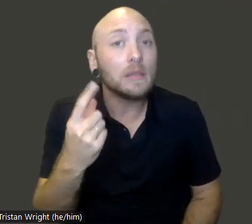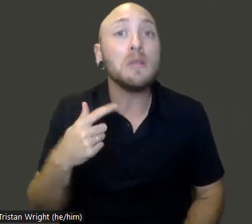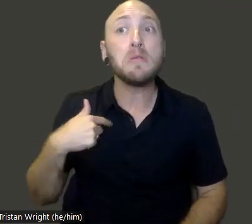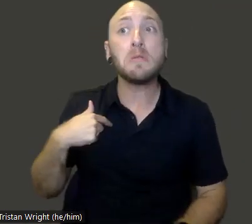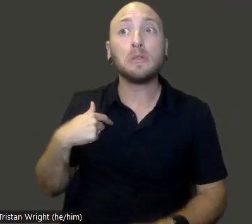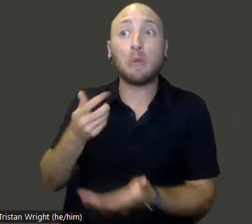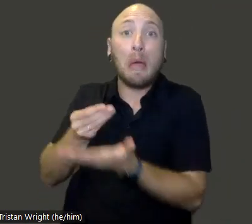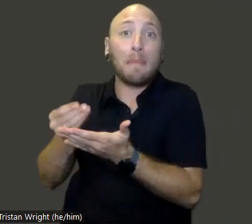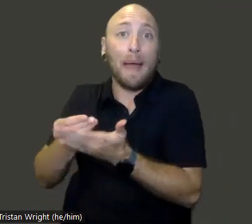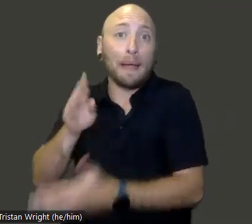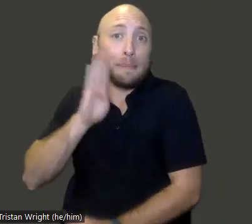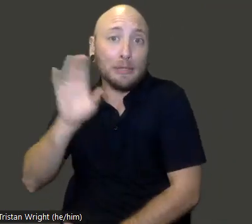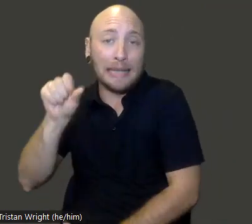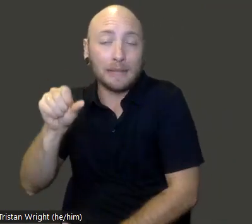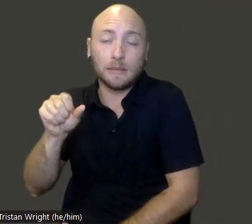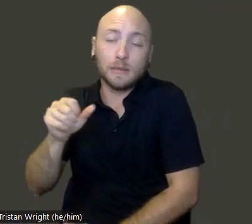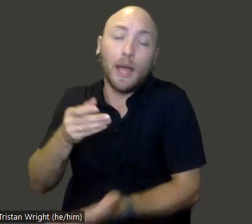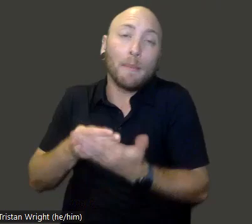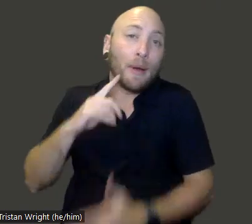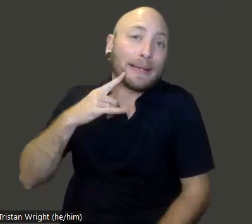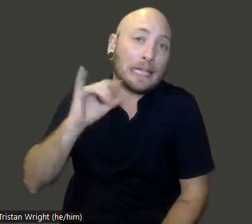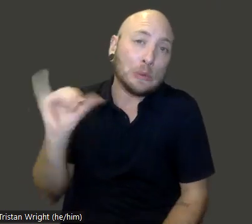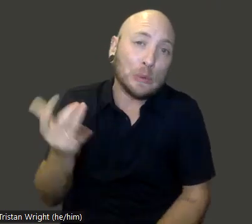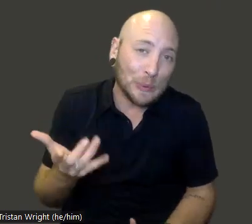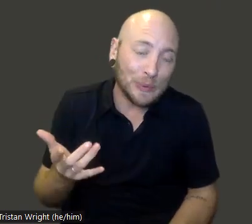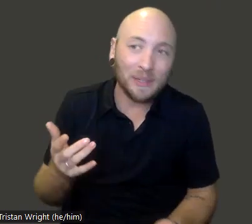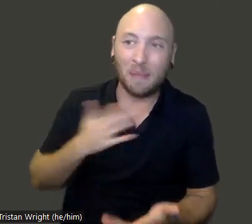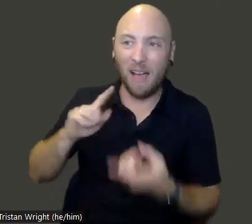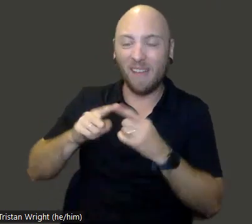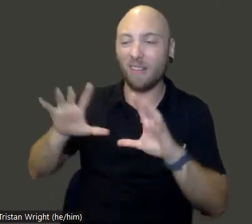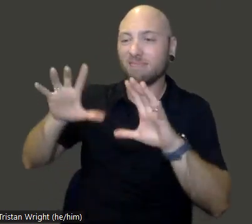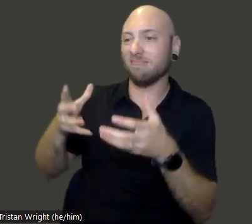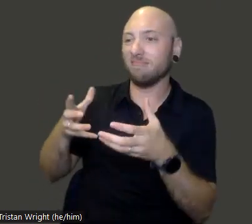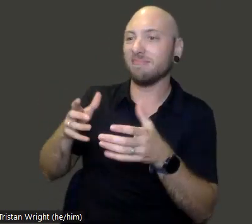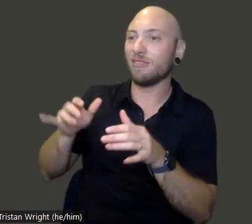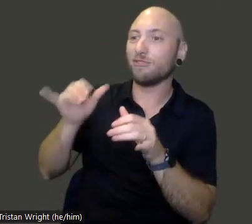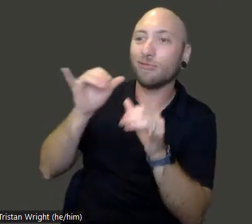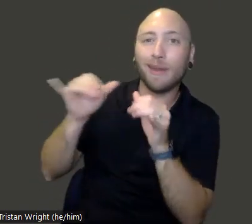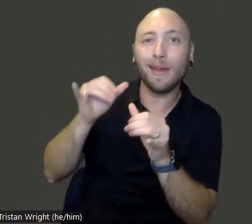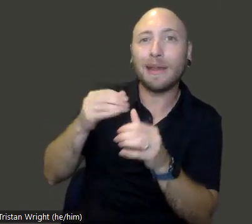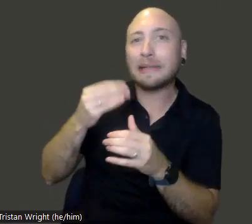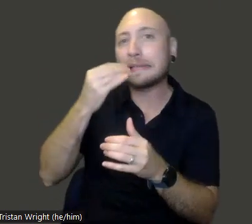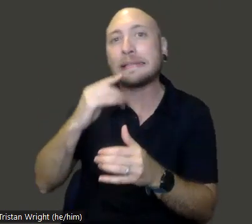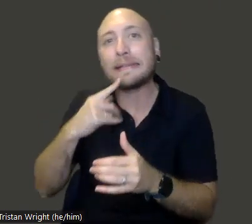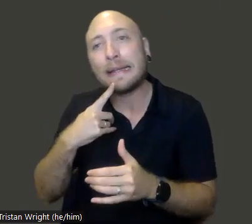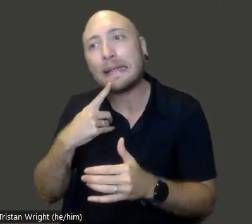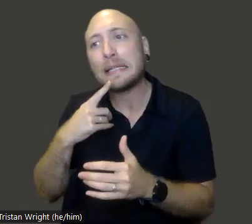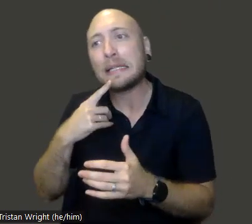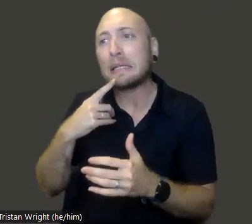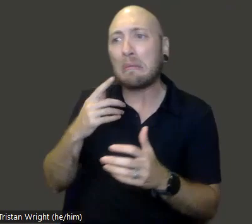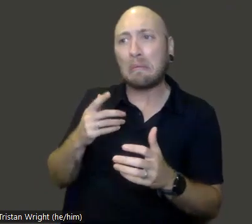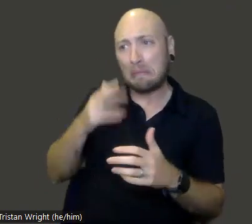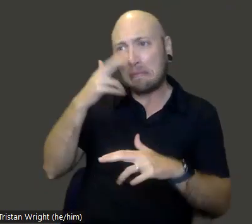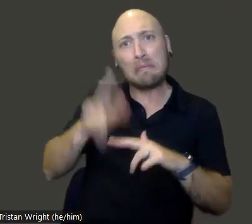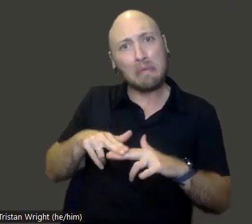get candy. And I would like hang out with my friends, and I would drink beer and eat candy, and it was like, it was